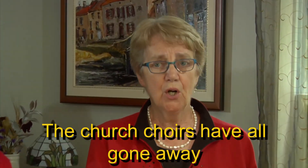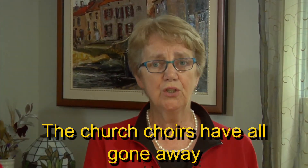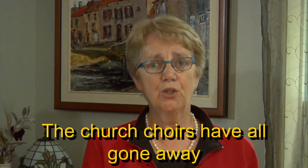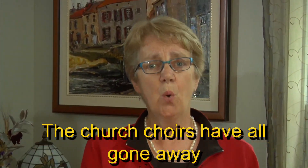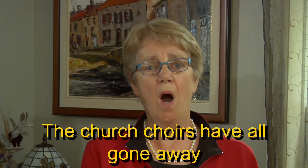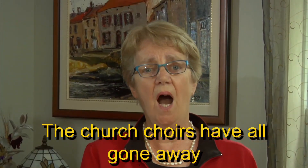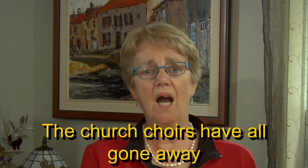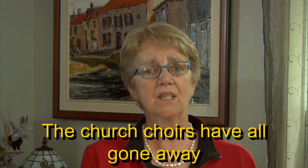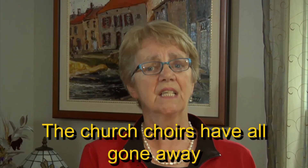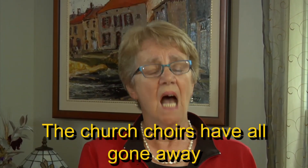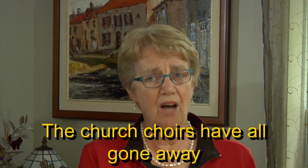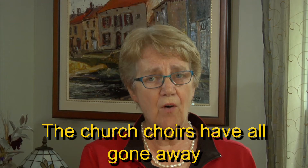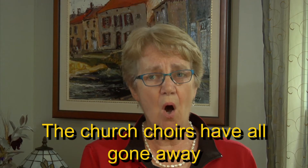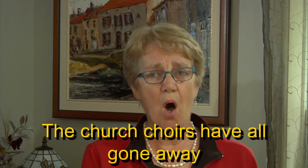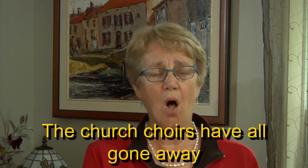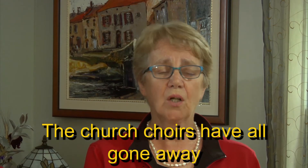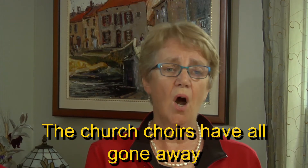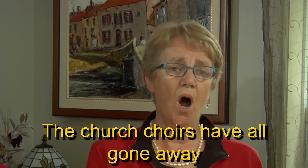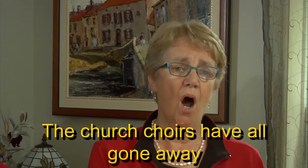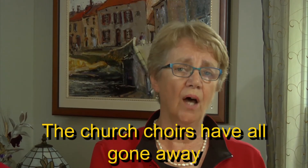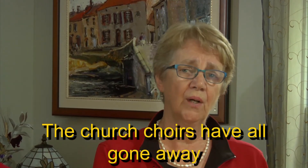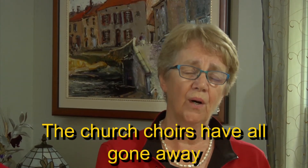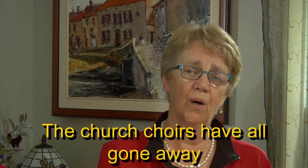Church choirs have all gone